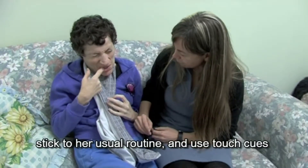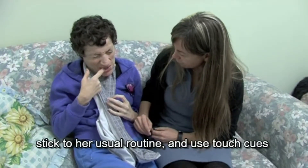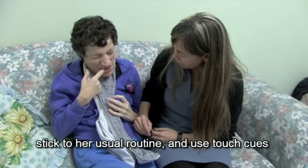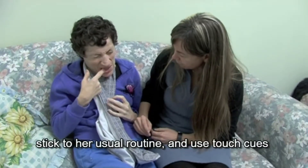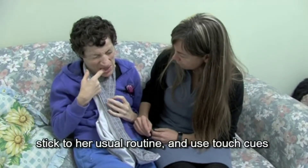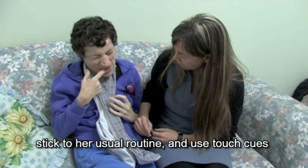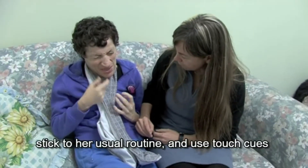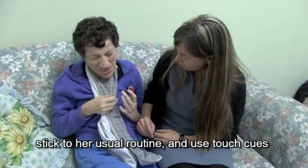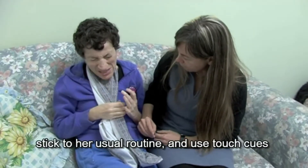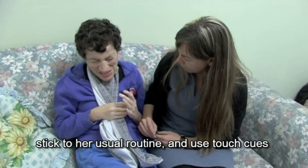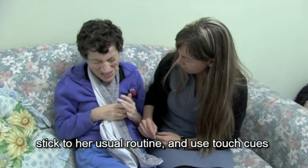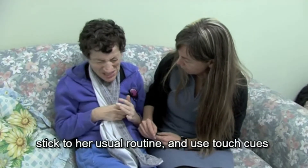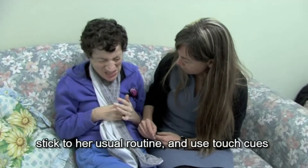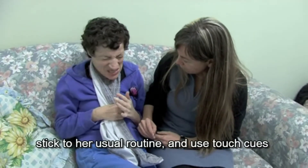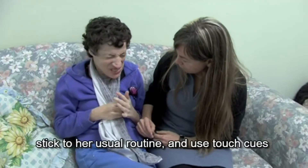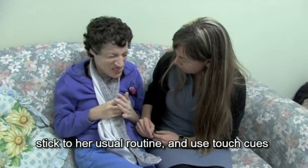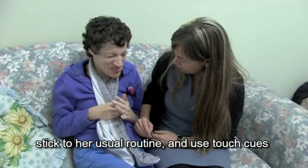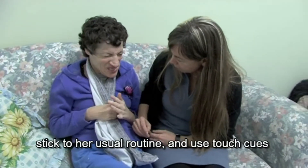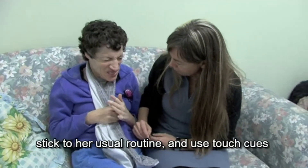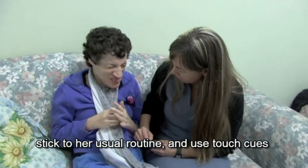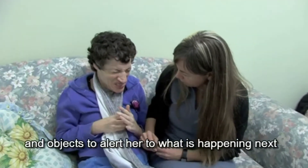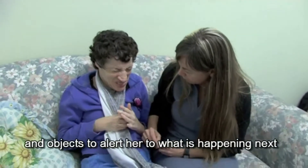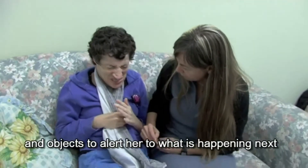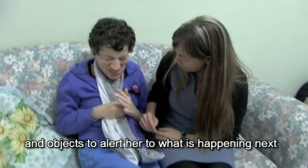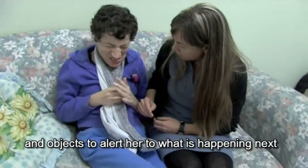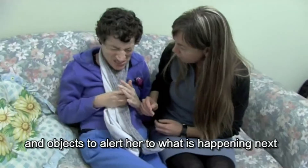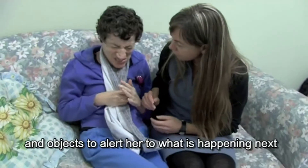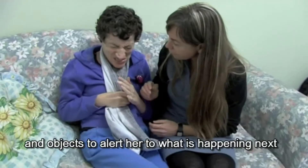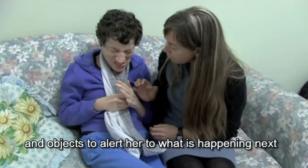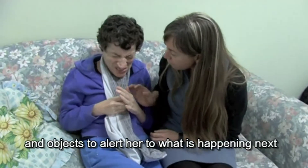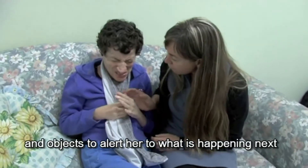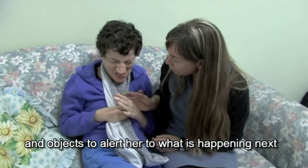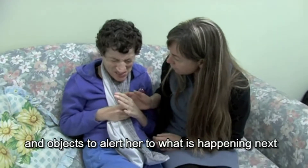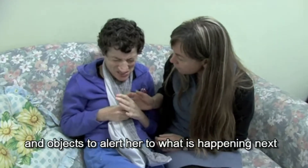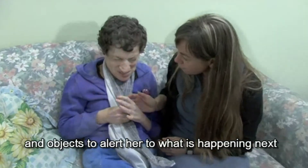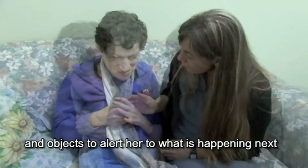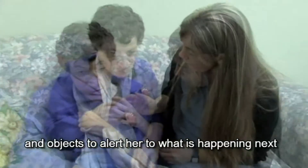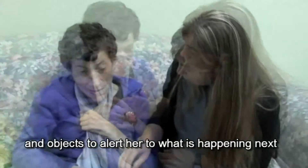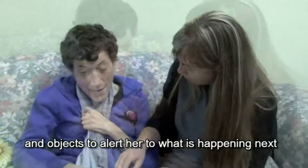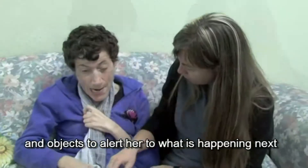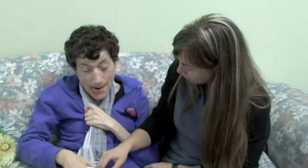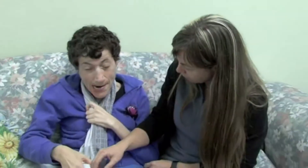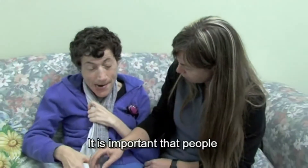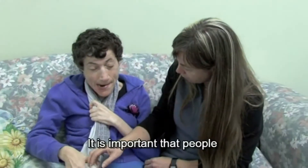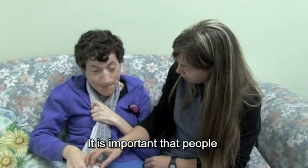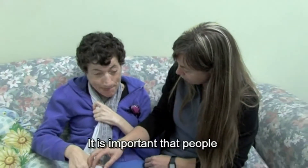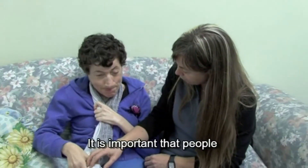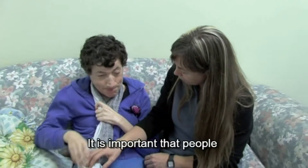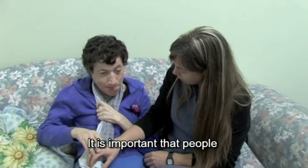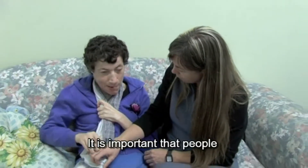her usual routine and use touch cues and objects to alert her to what is happening next. It is important that people